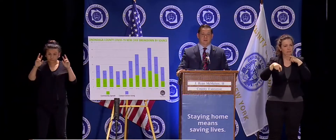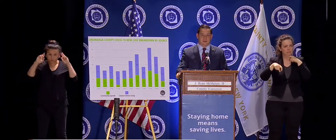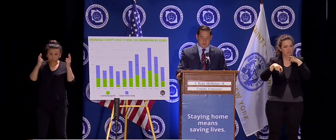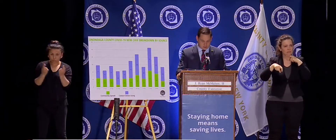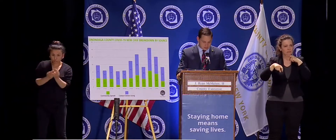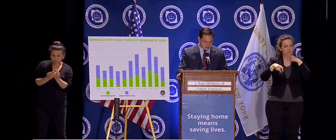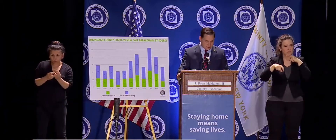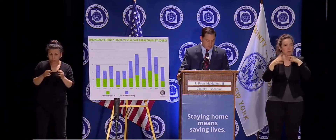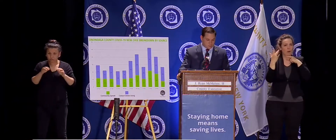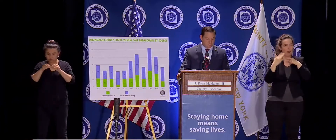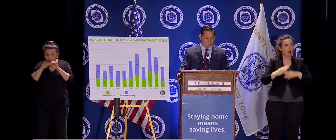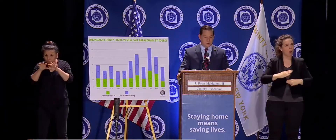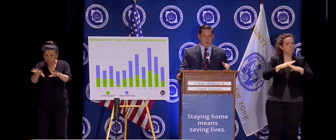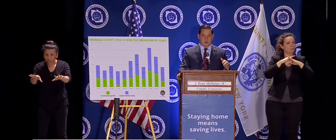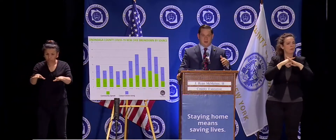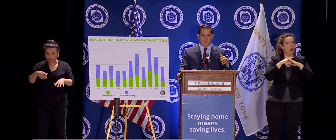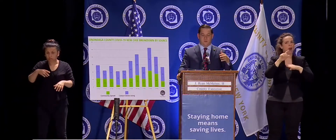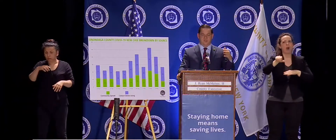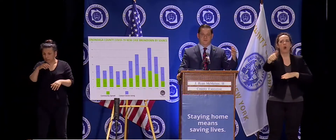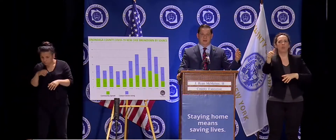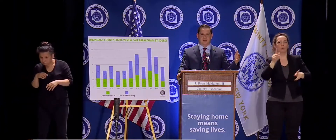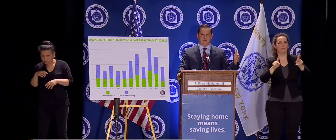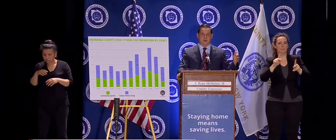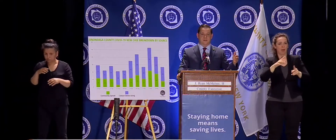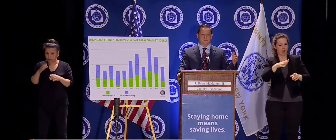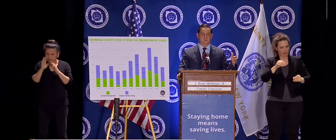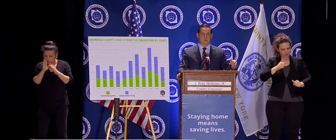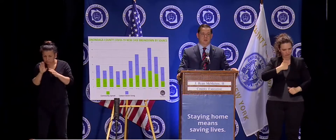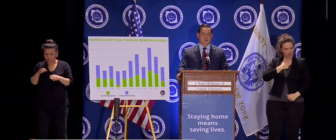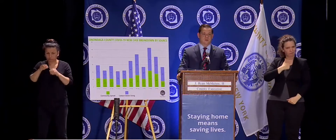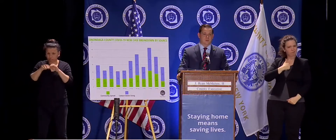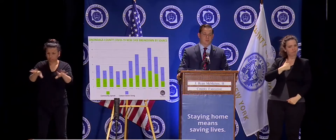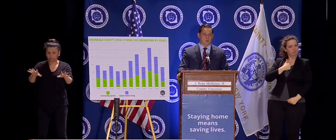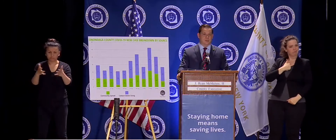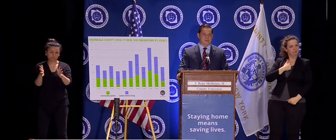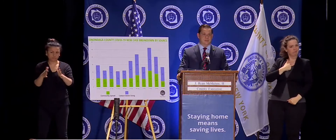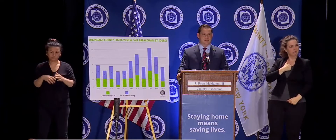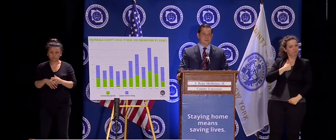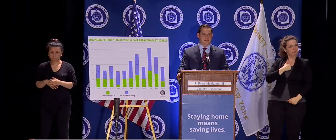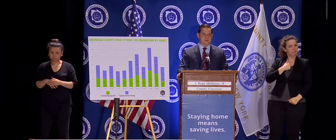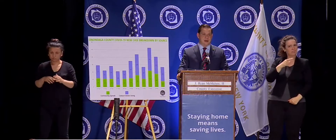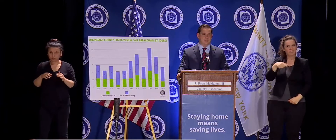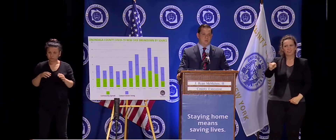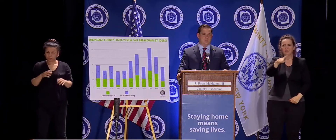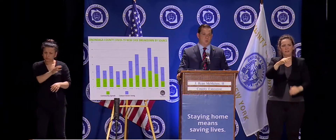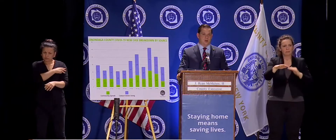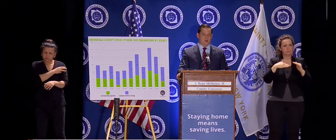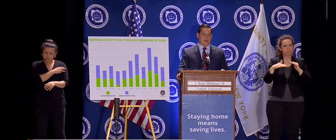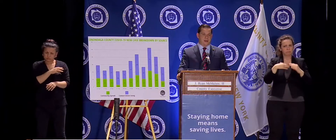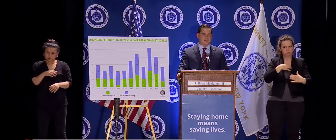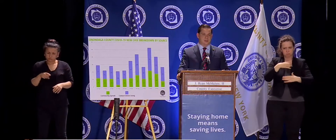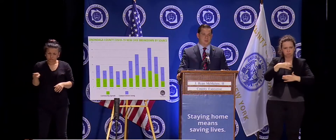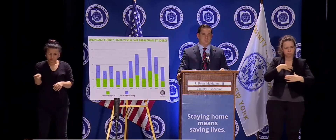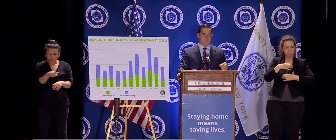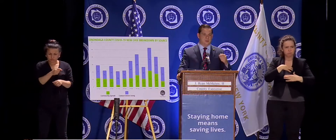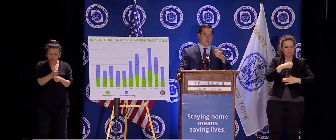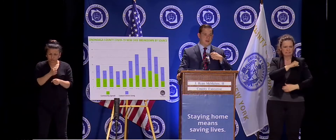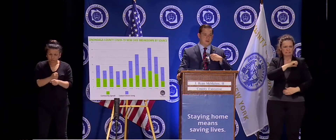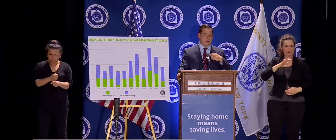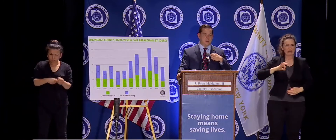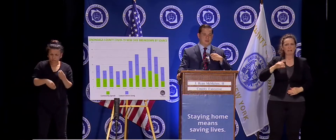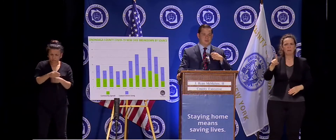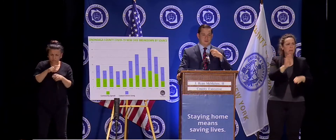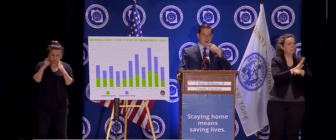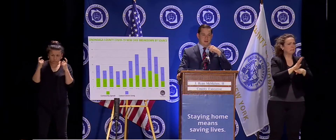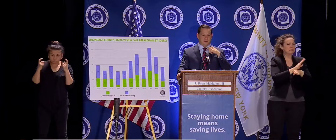saliva getting out. We've received many complaints from employees at a business that will be wearing a mask, and it will either be down